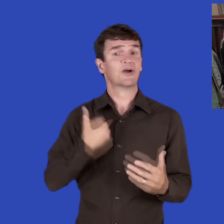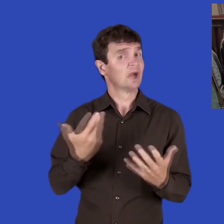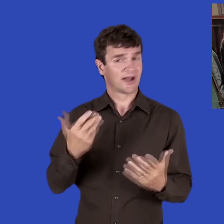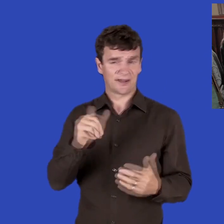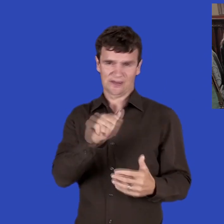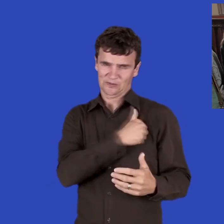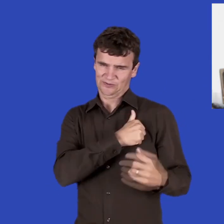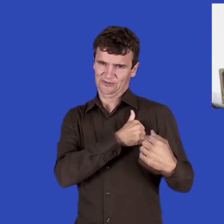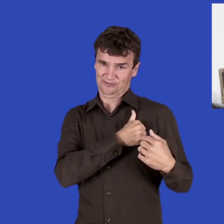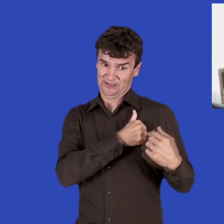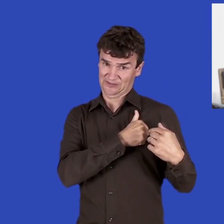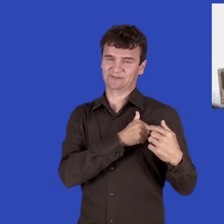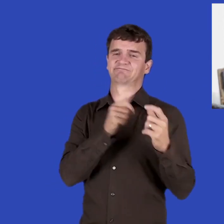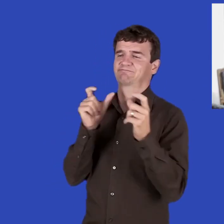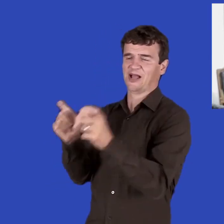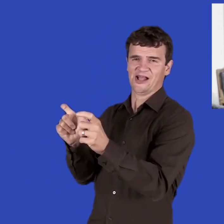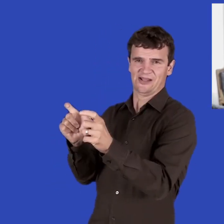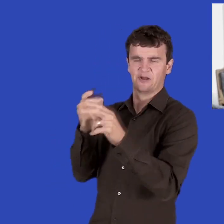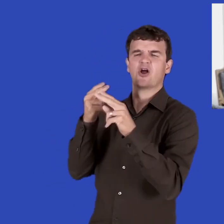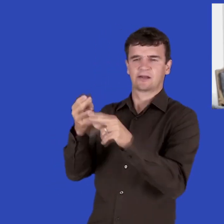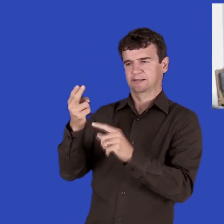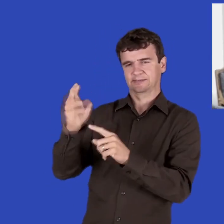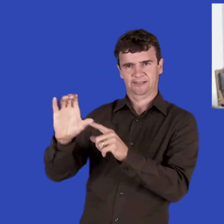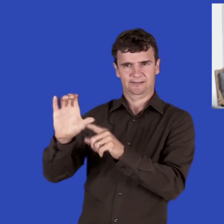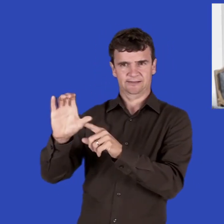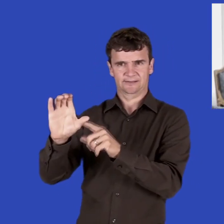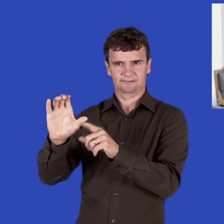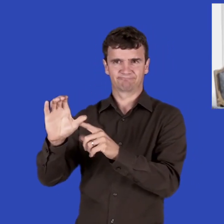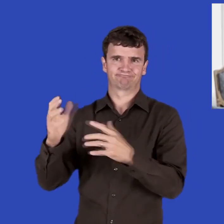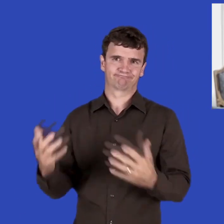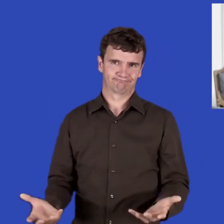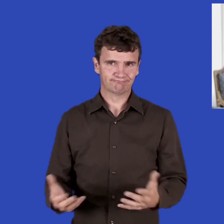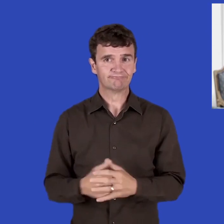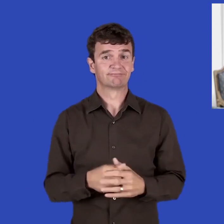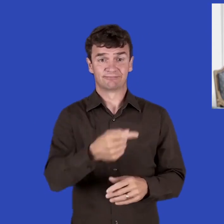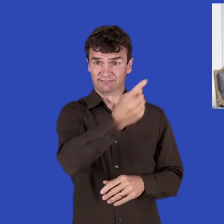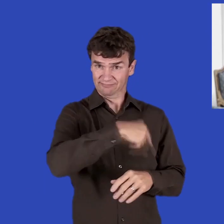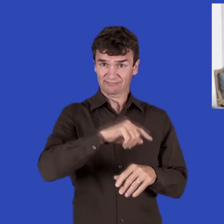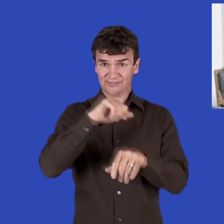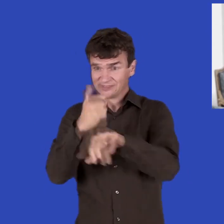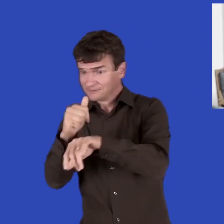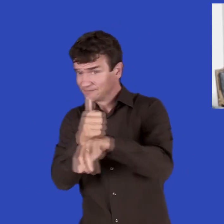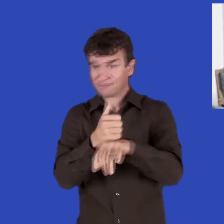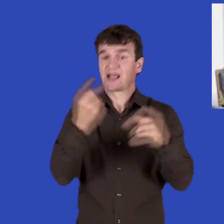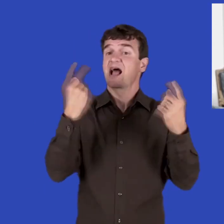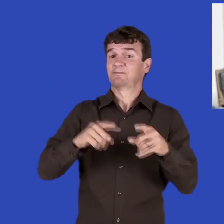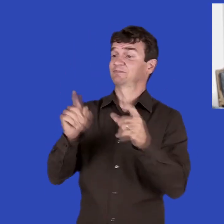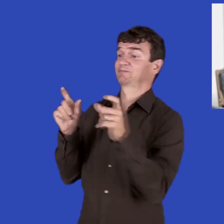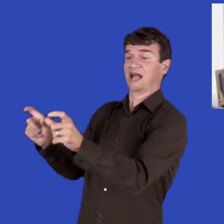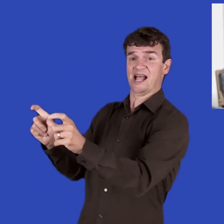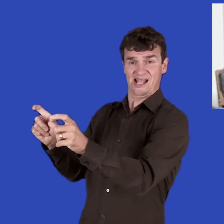bad attitude. So the limiting factor on a disabled person, in the vast majority of cases,